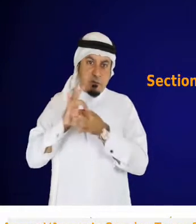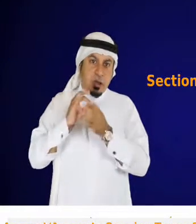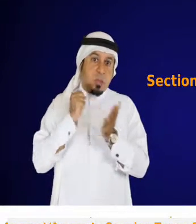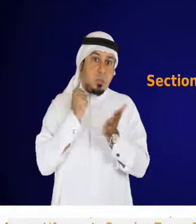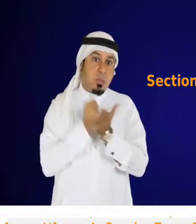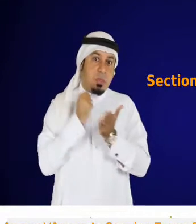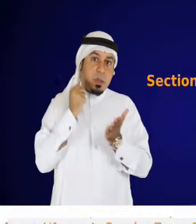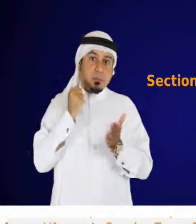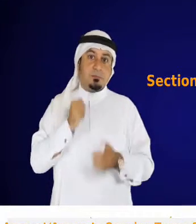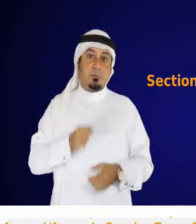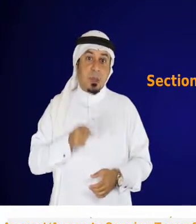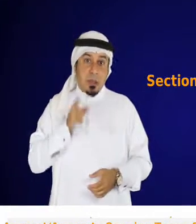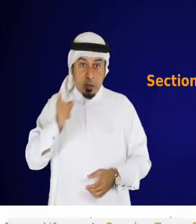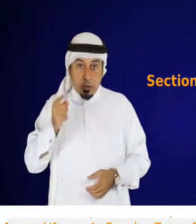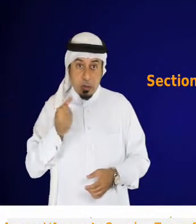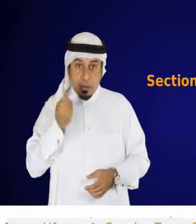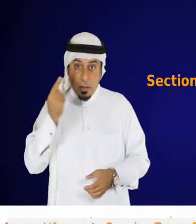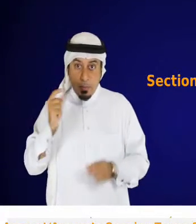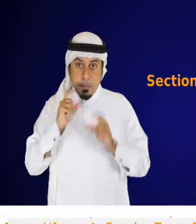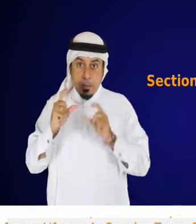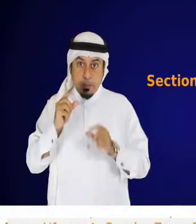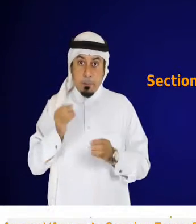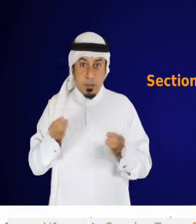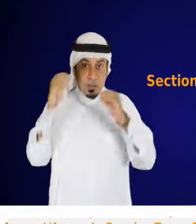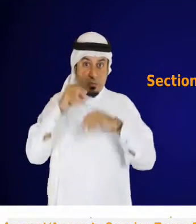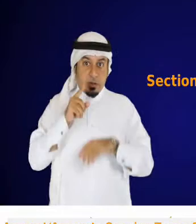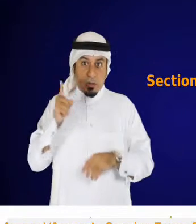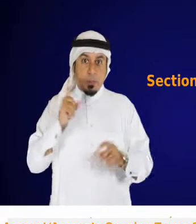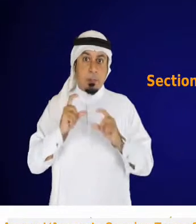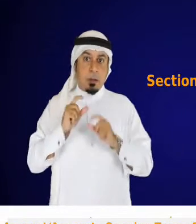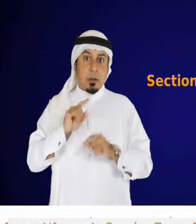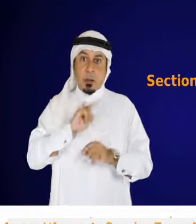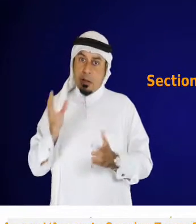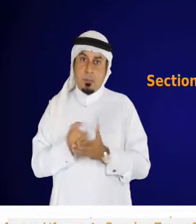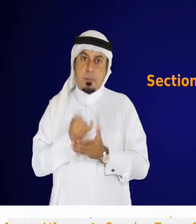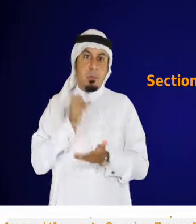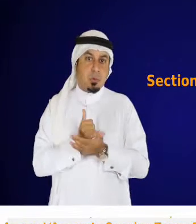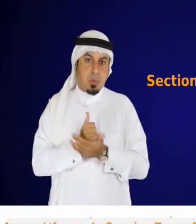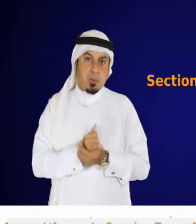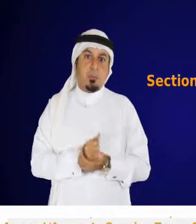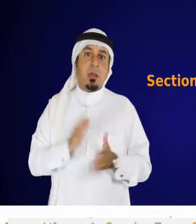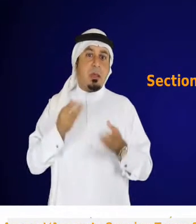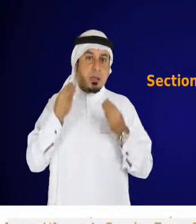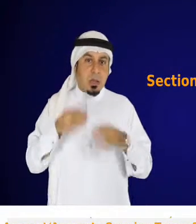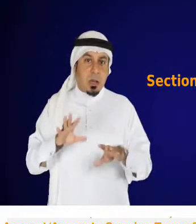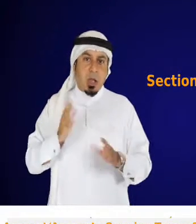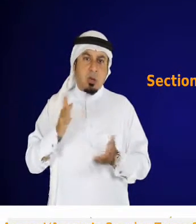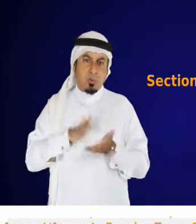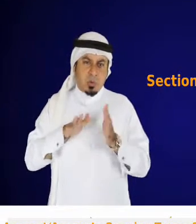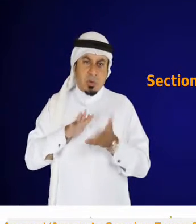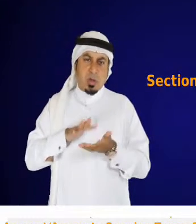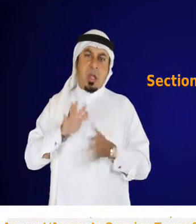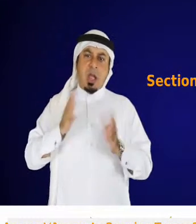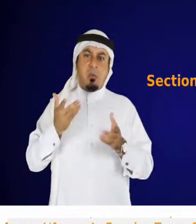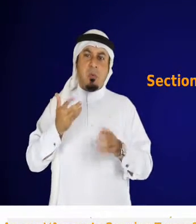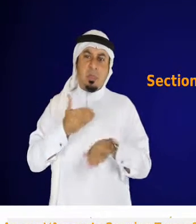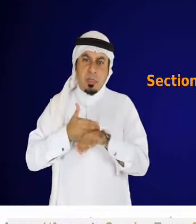notice or without being liable for consequent responsibility regardless of such account was debit or in credit, and the customer